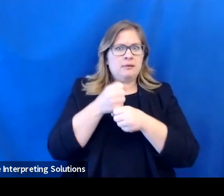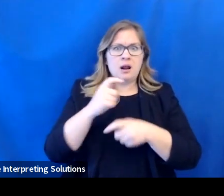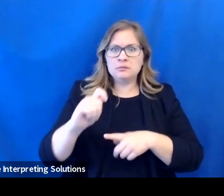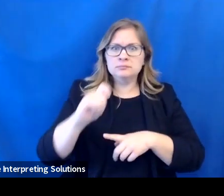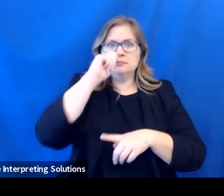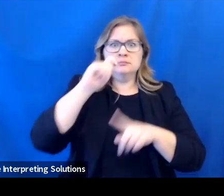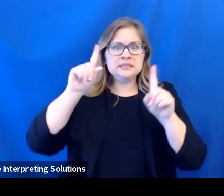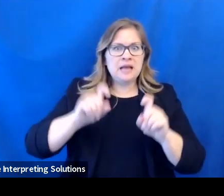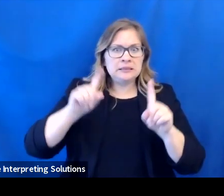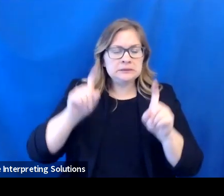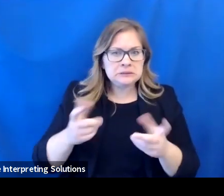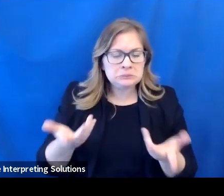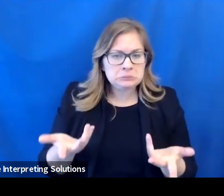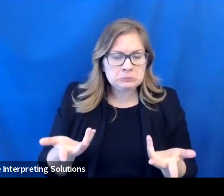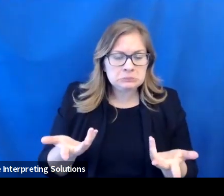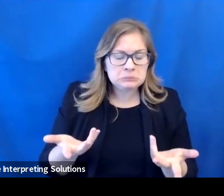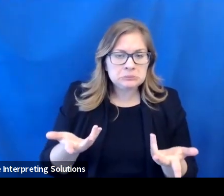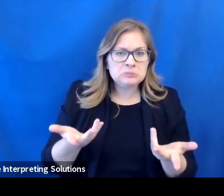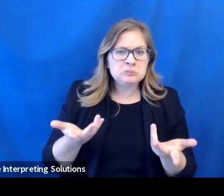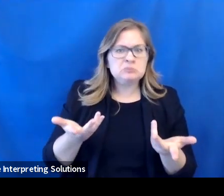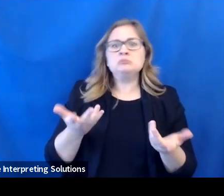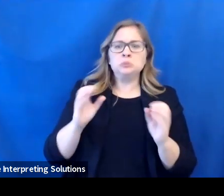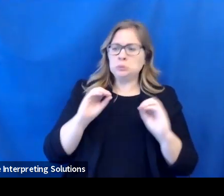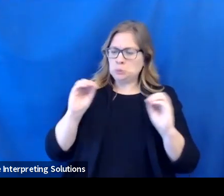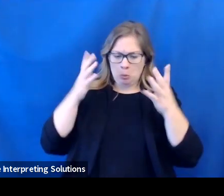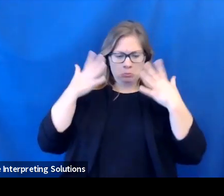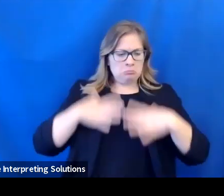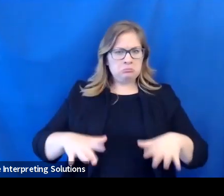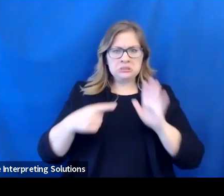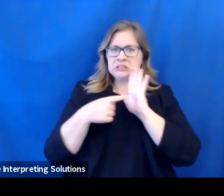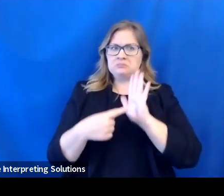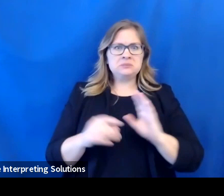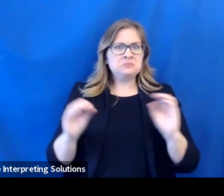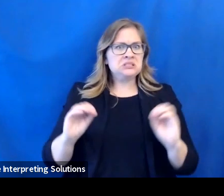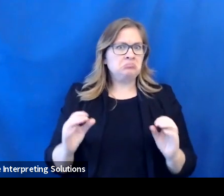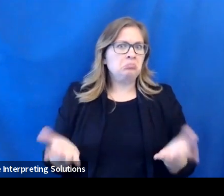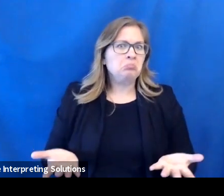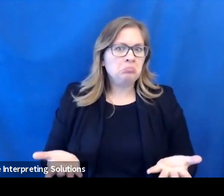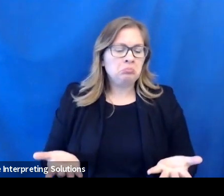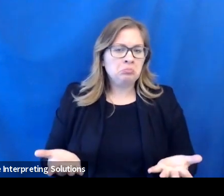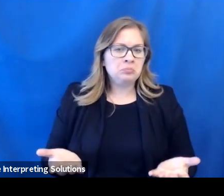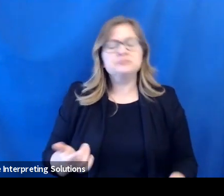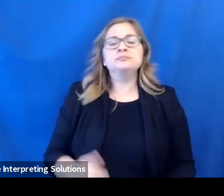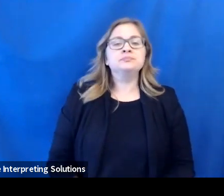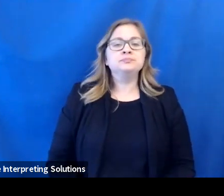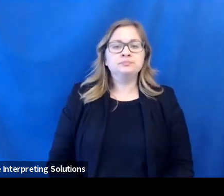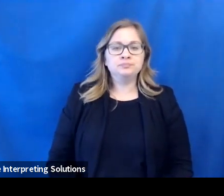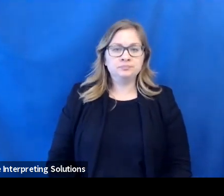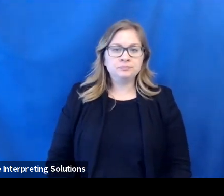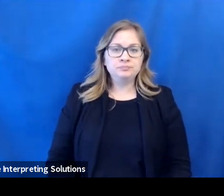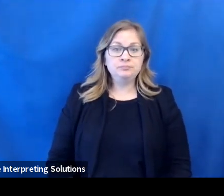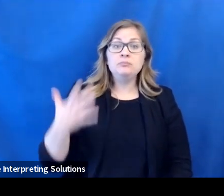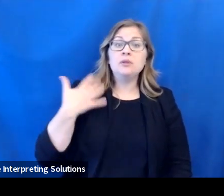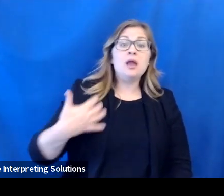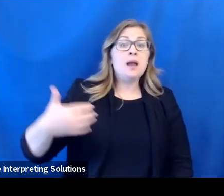Chris is out on the line as a resource, so Chris, I'll ask you to answer the question about the healthcare worker data in